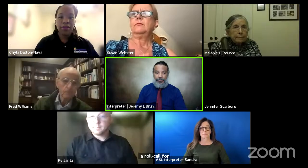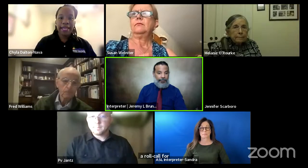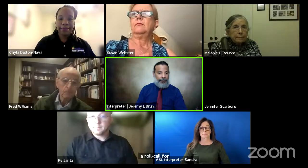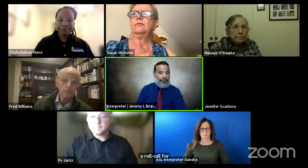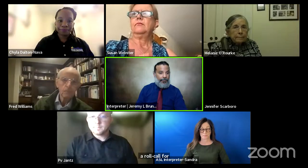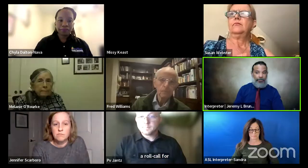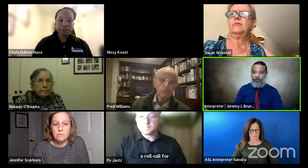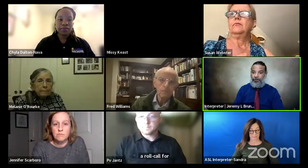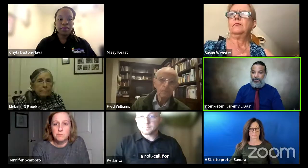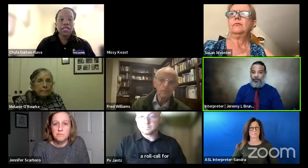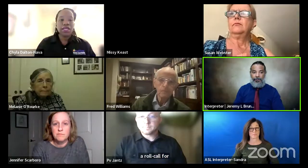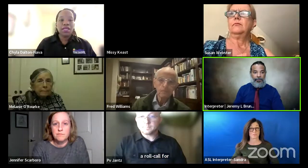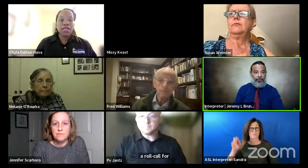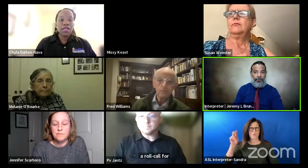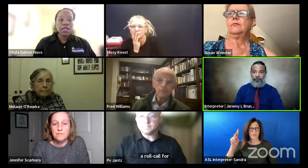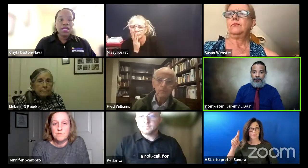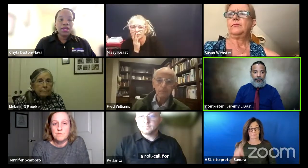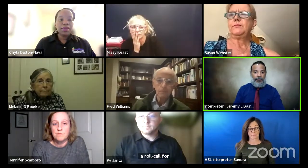Okay.